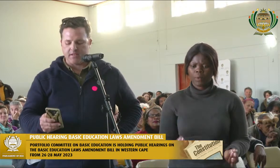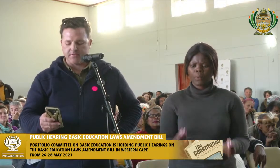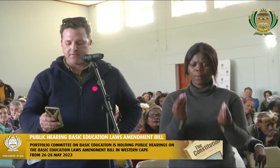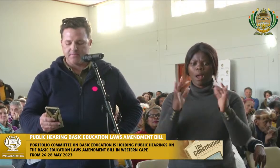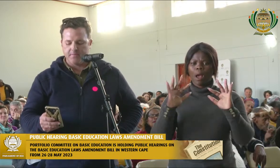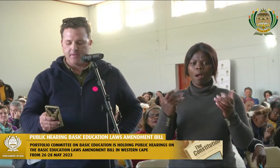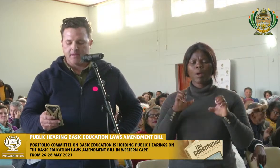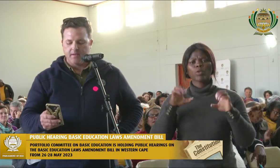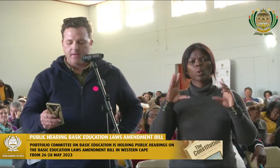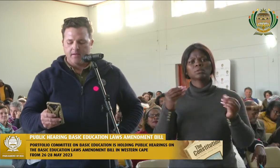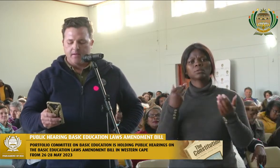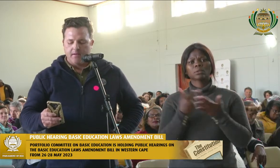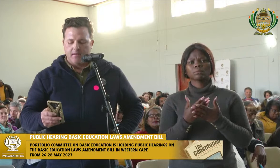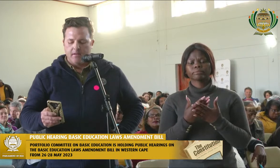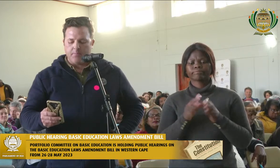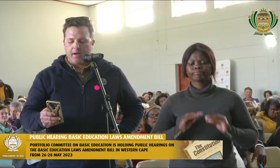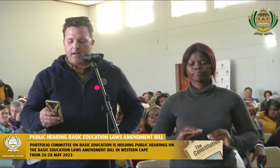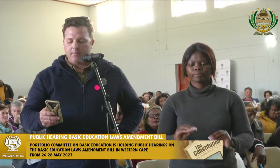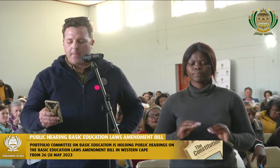should receive.